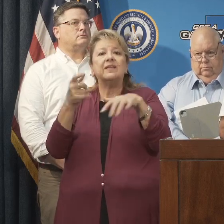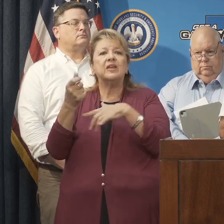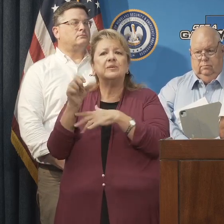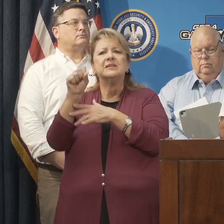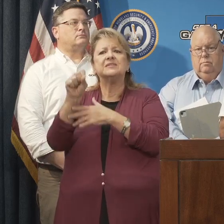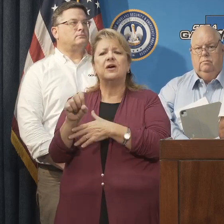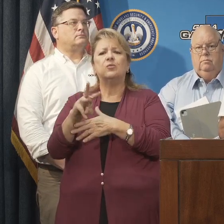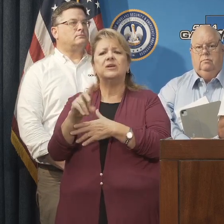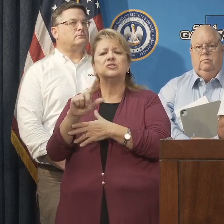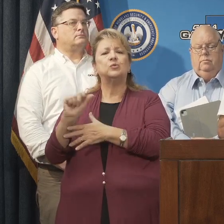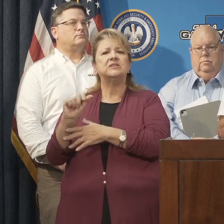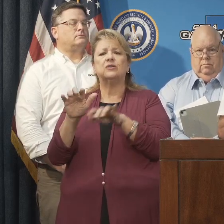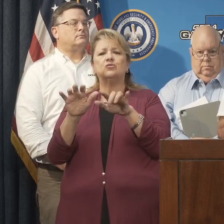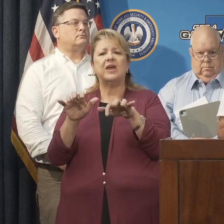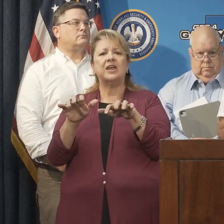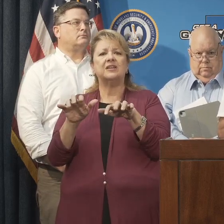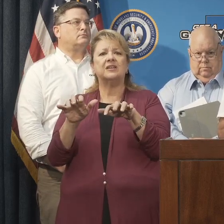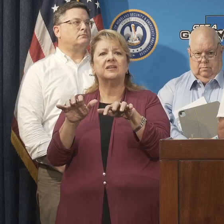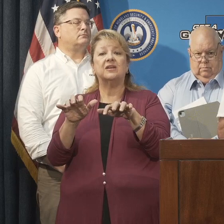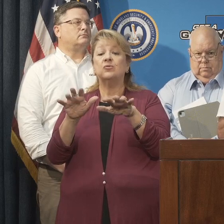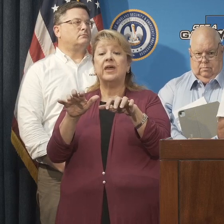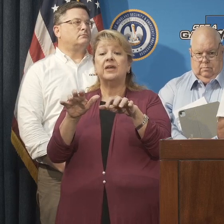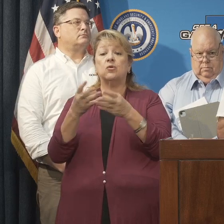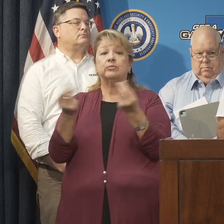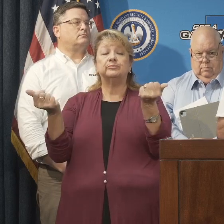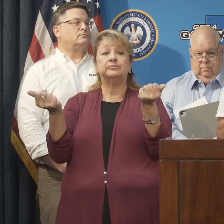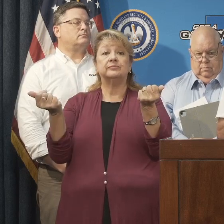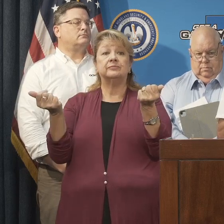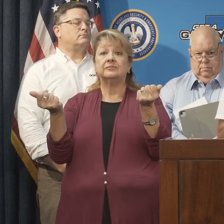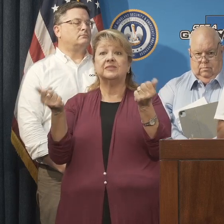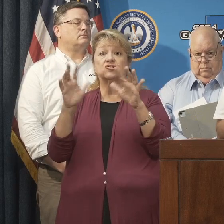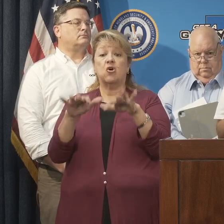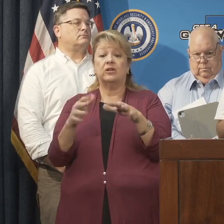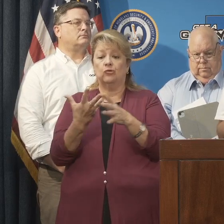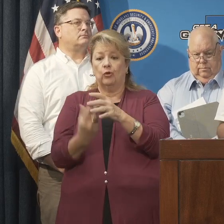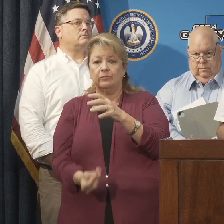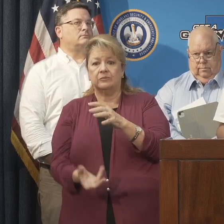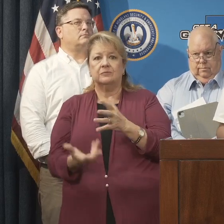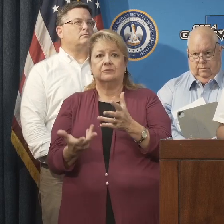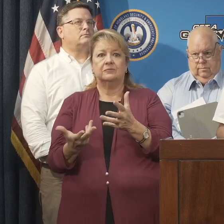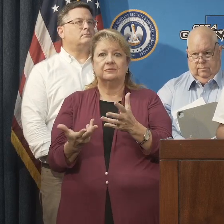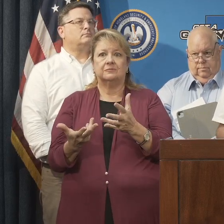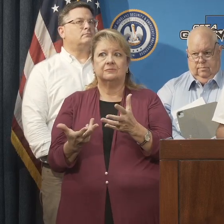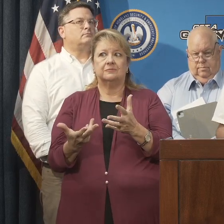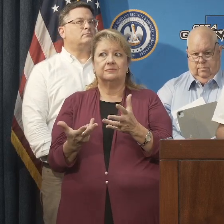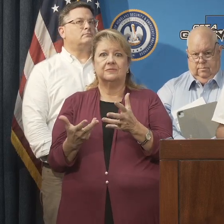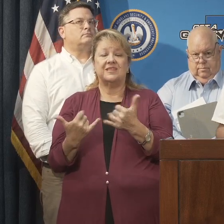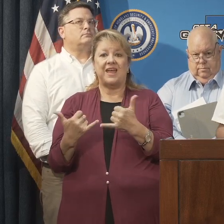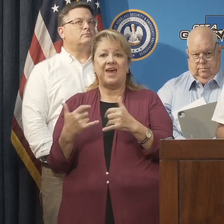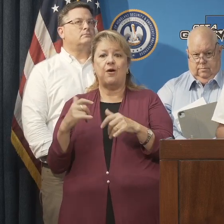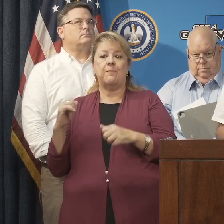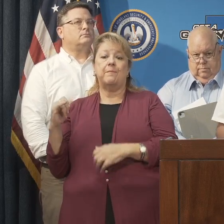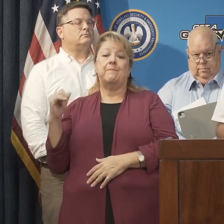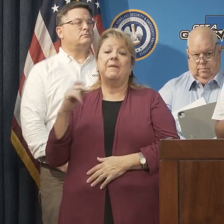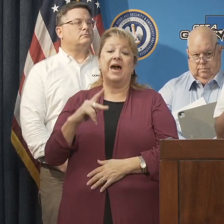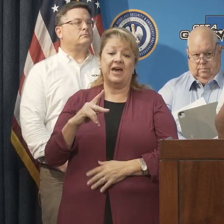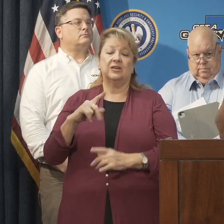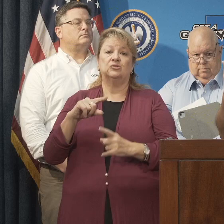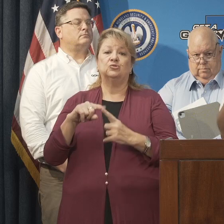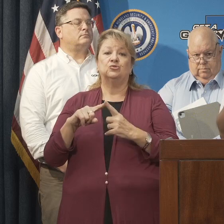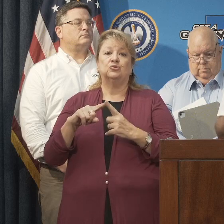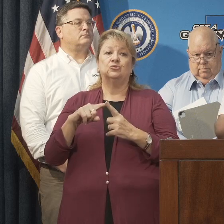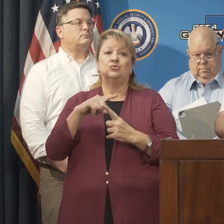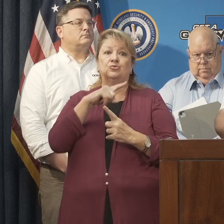southwest Louisiana, it's gone now. And the conditions are coming back that